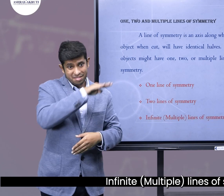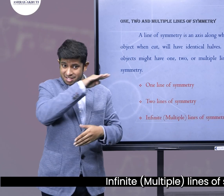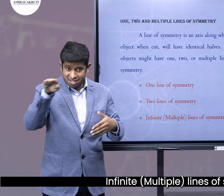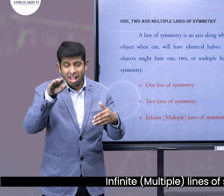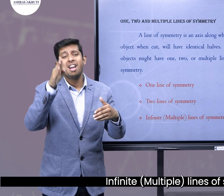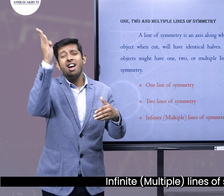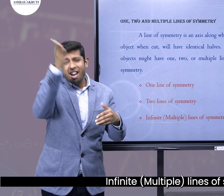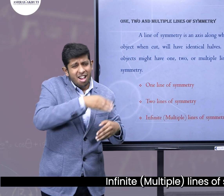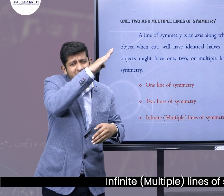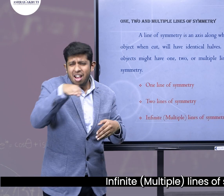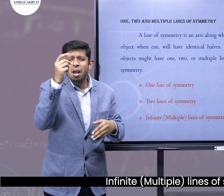Infinite lines of symmetry.